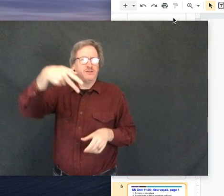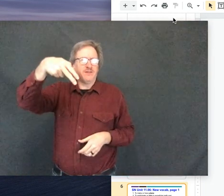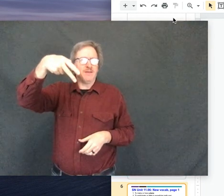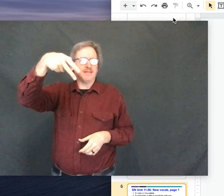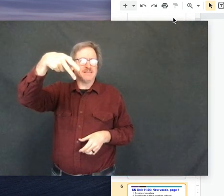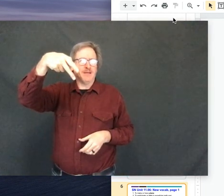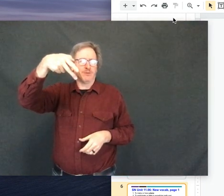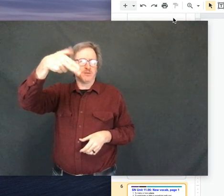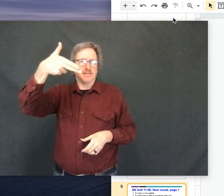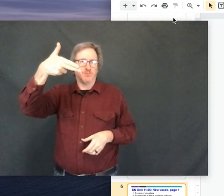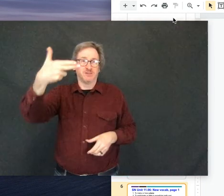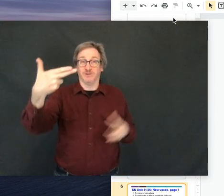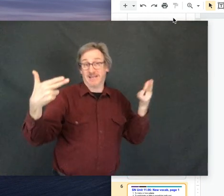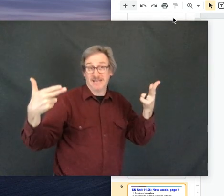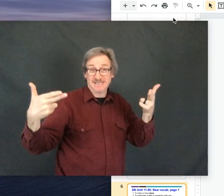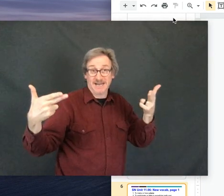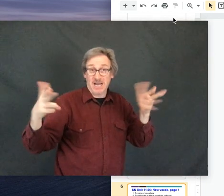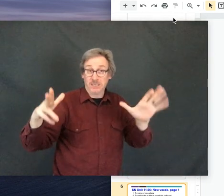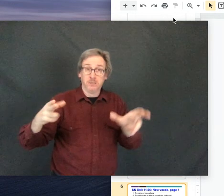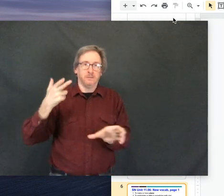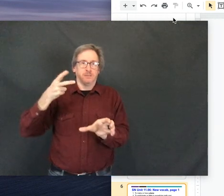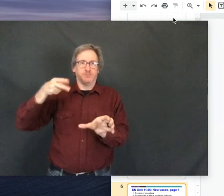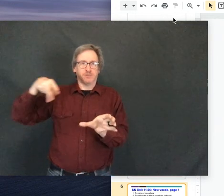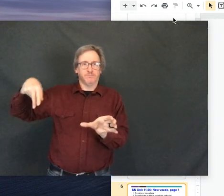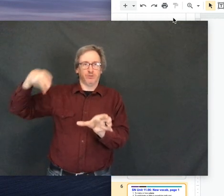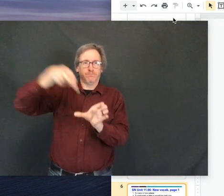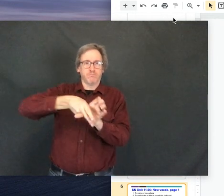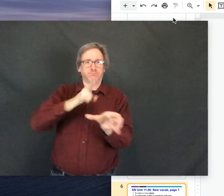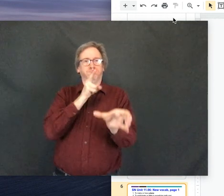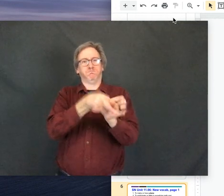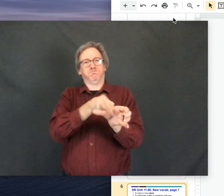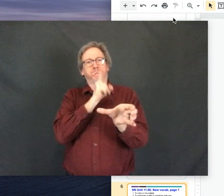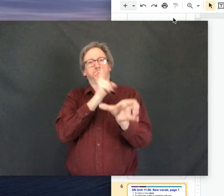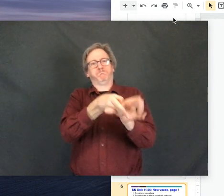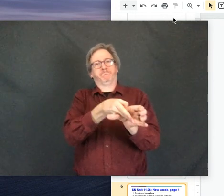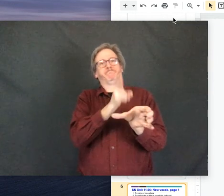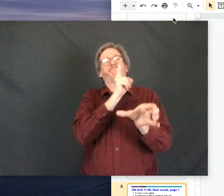So if you think about this being a person as opposed to, like, it's not a gun, it's a person.